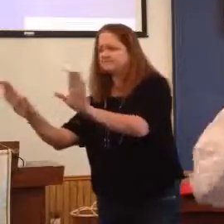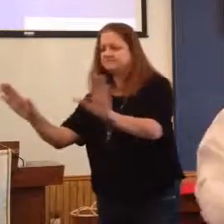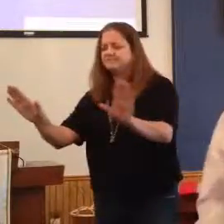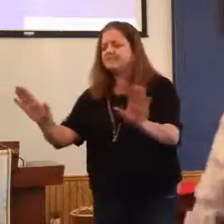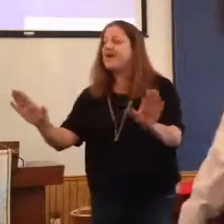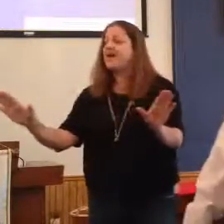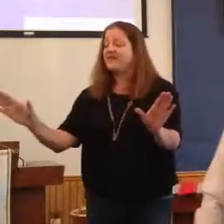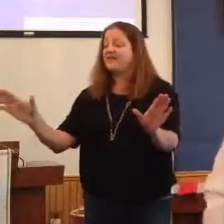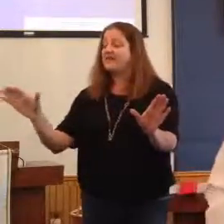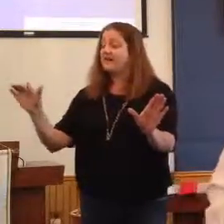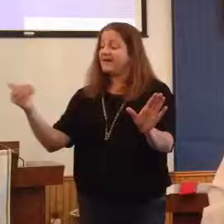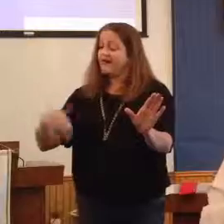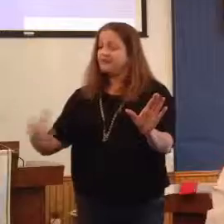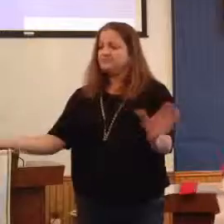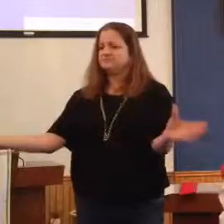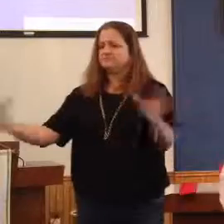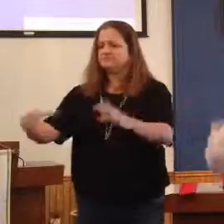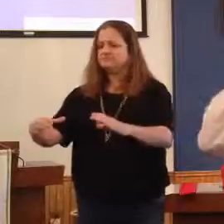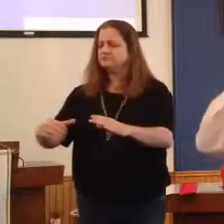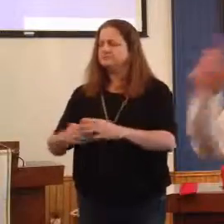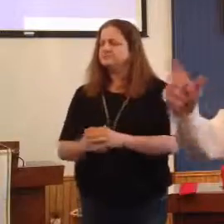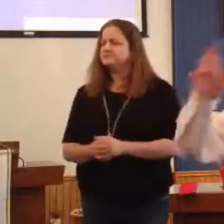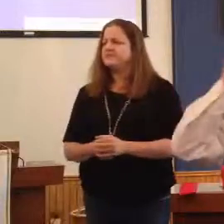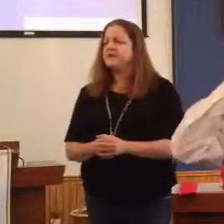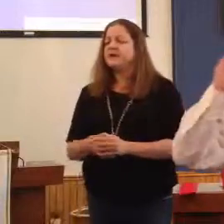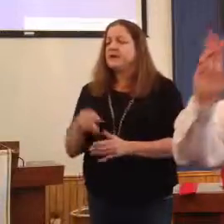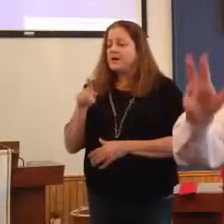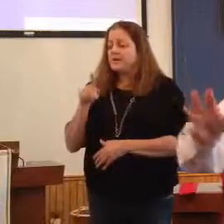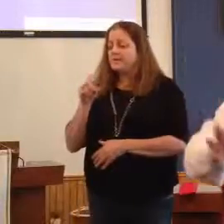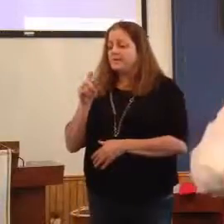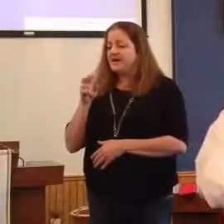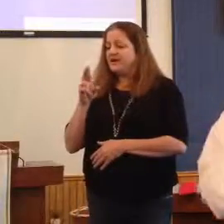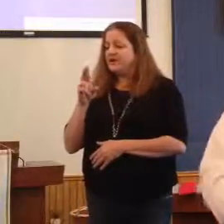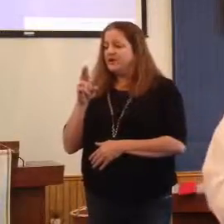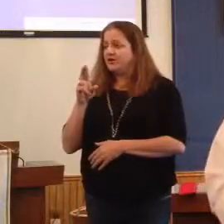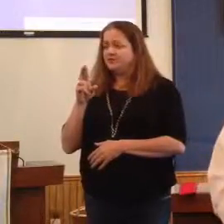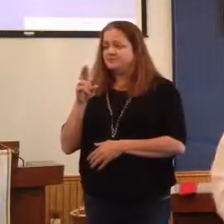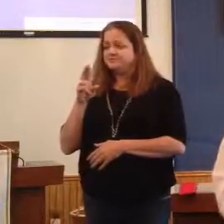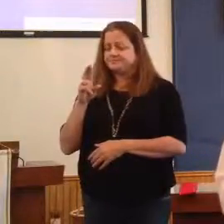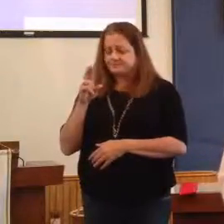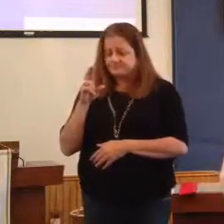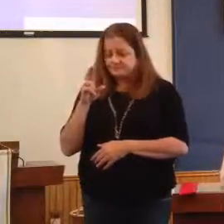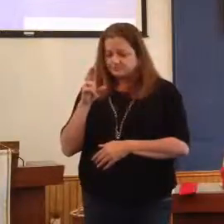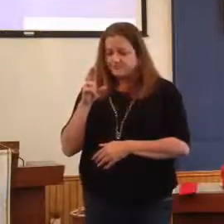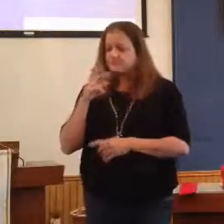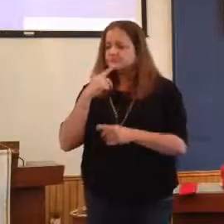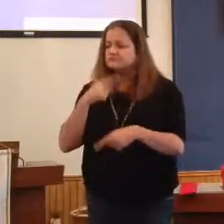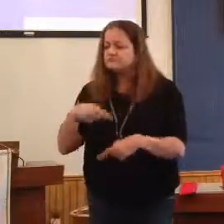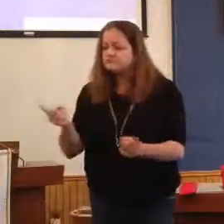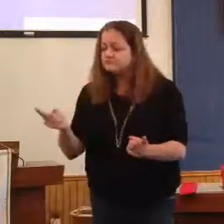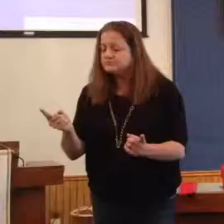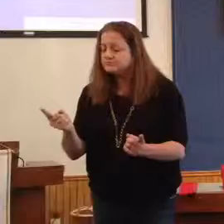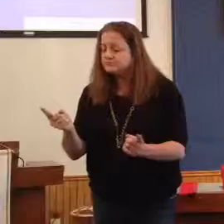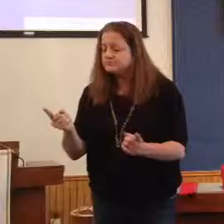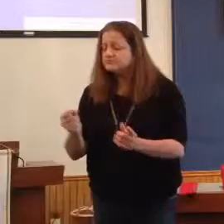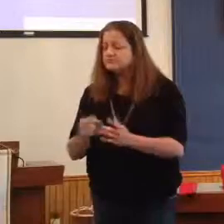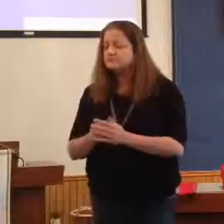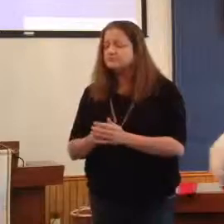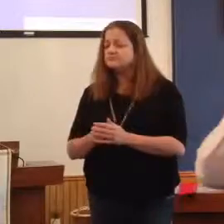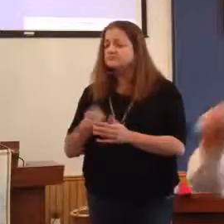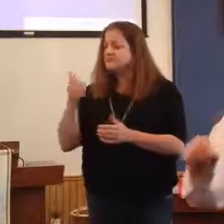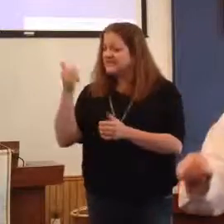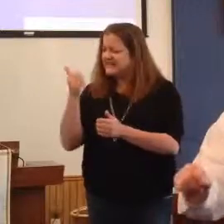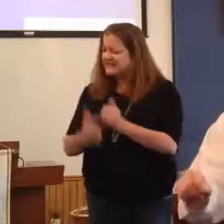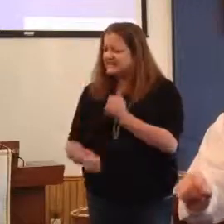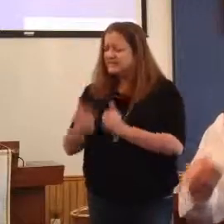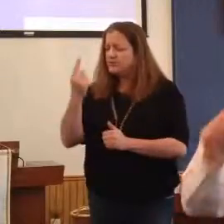they gathered in the square. And Peter spoke to them. And they,